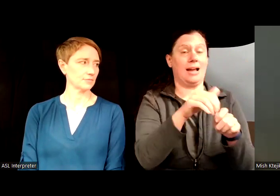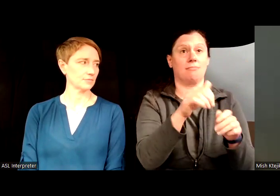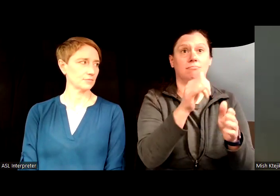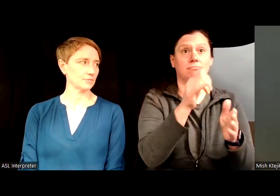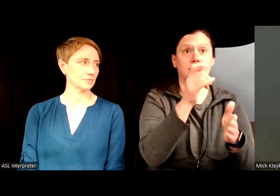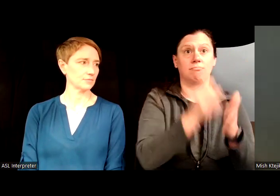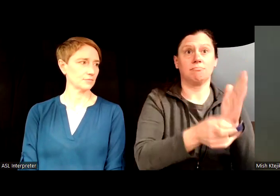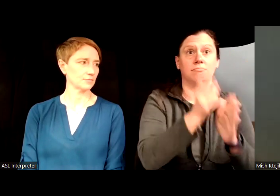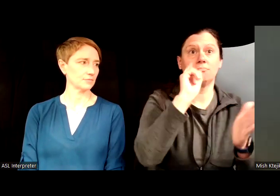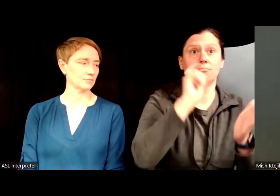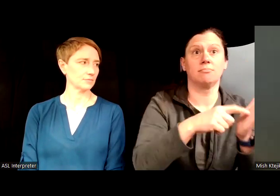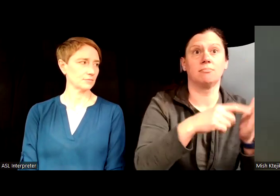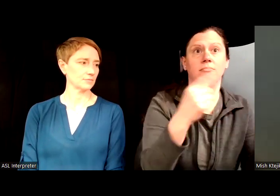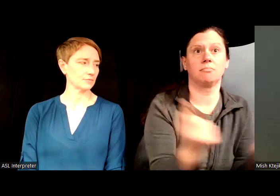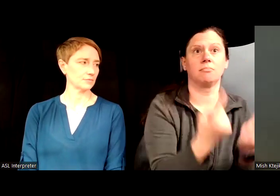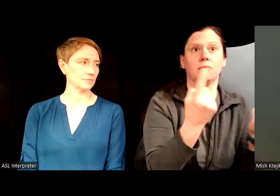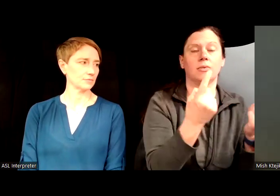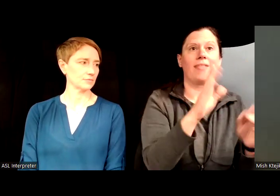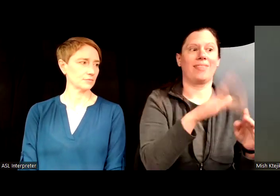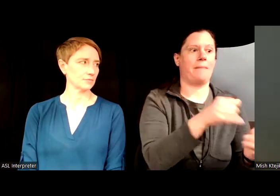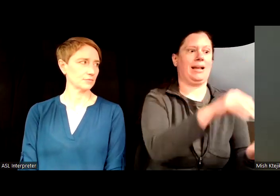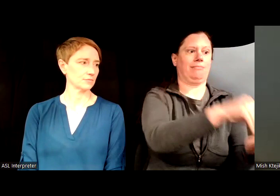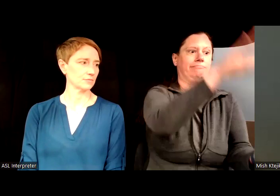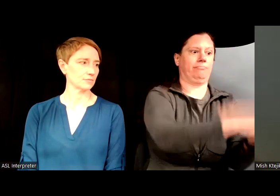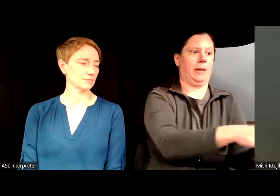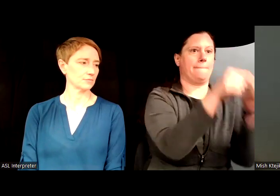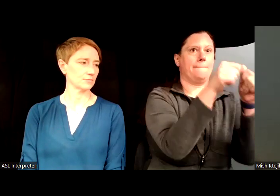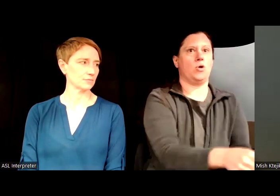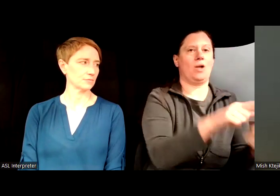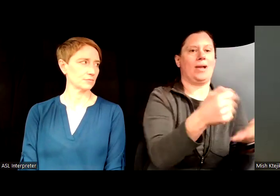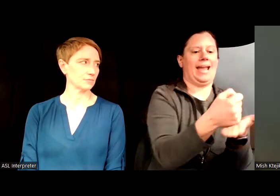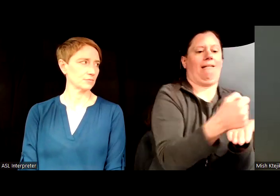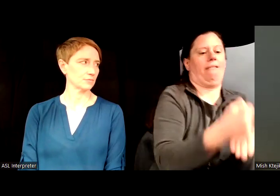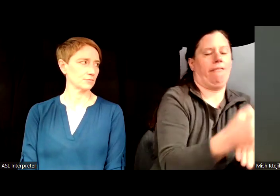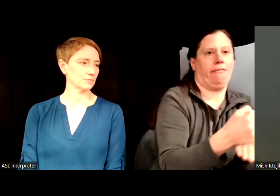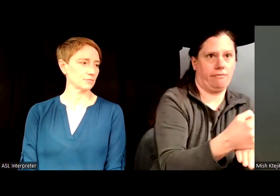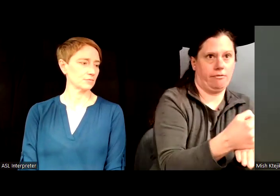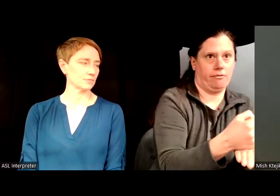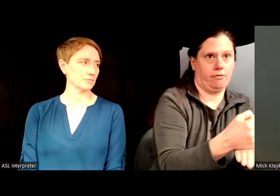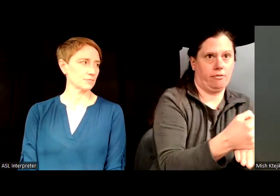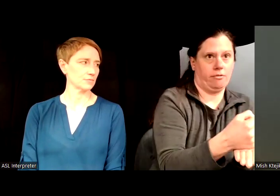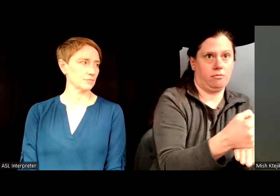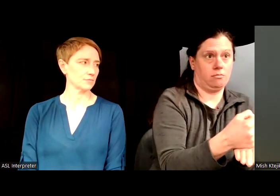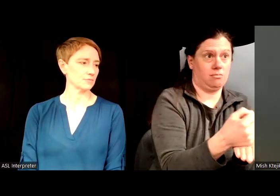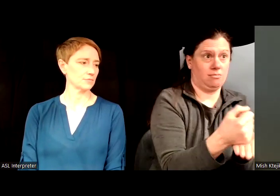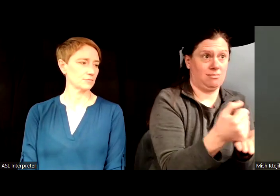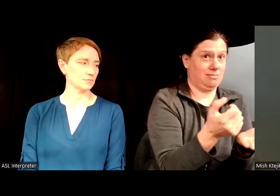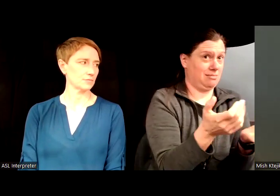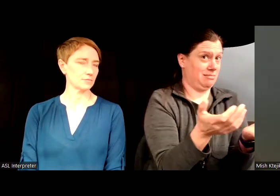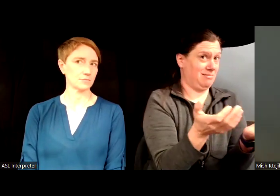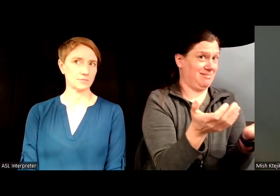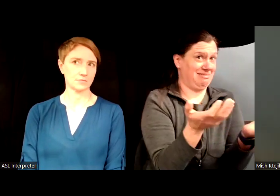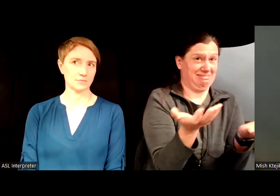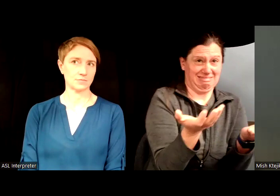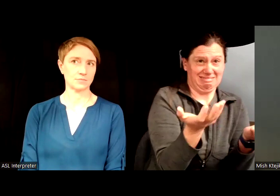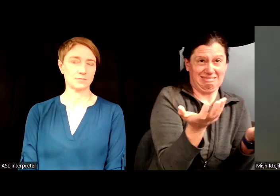understanding that we could change things last minute until they become